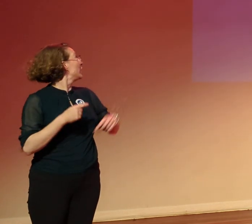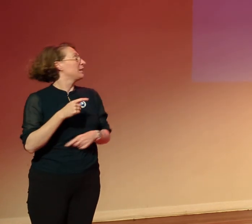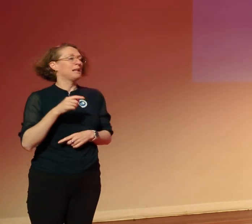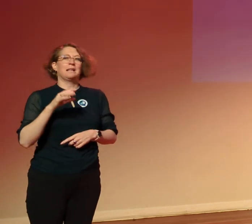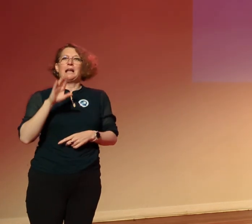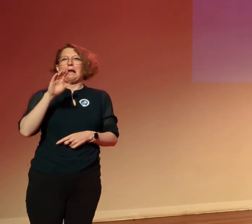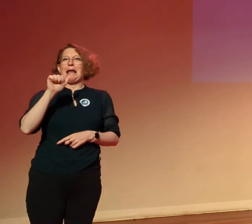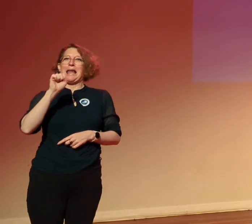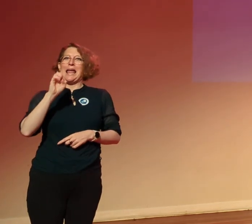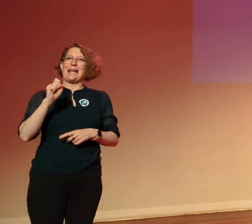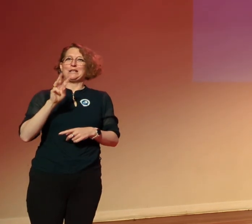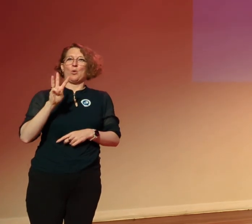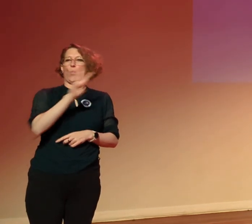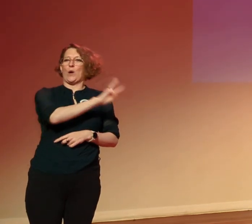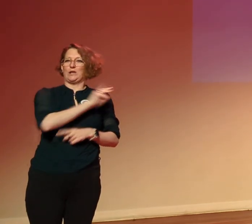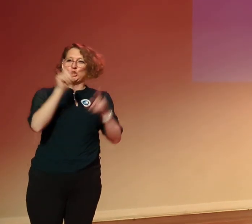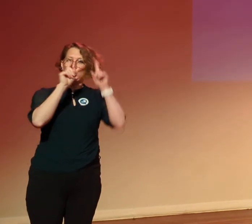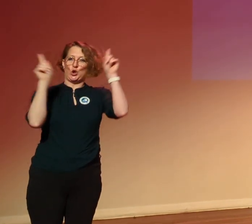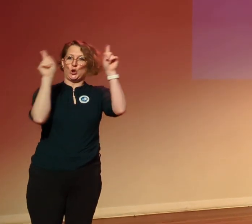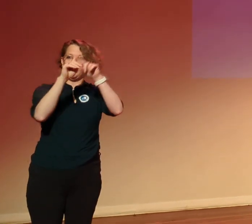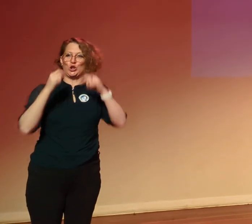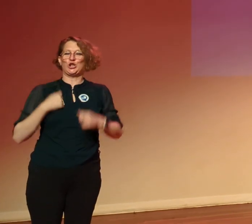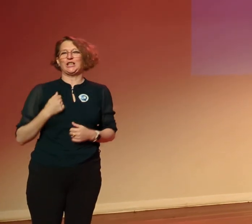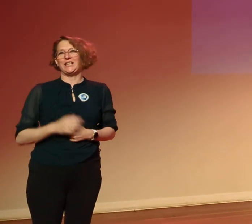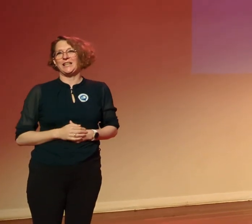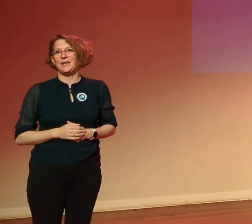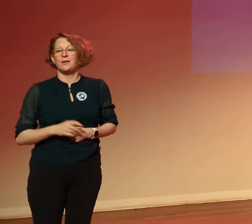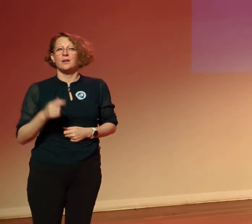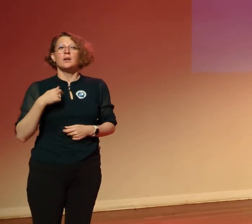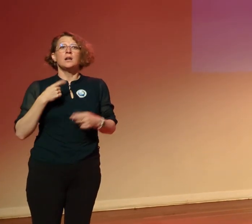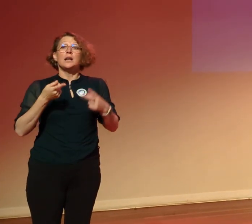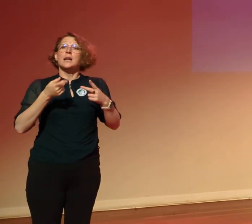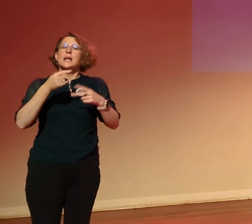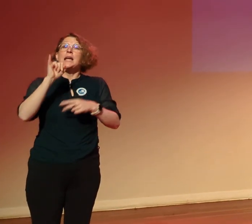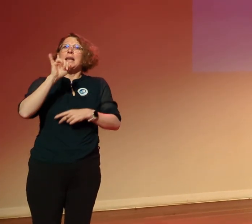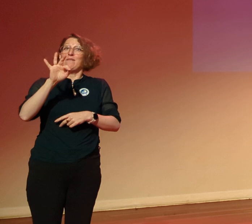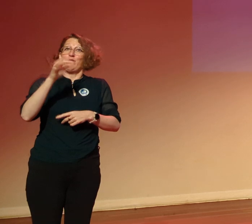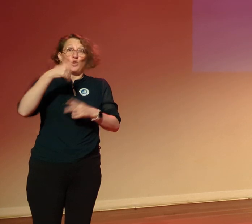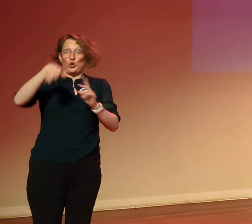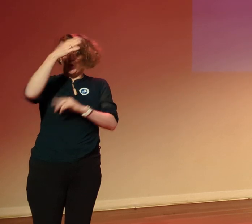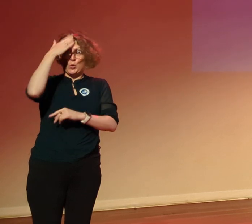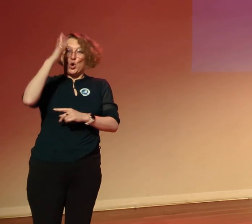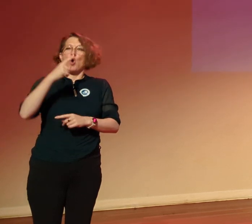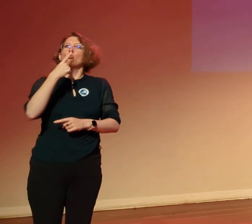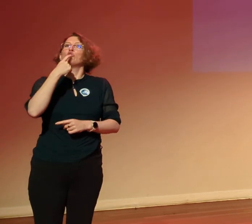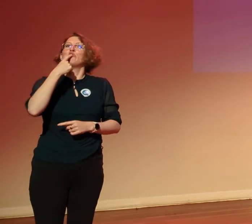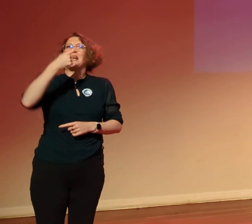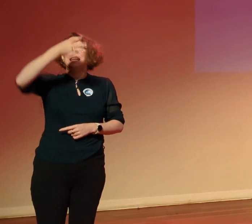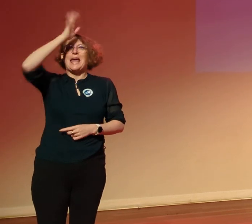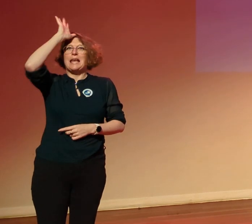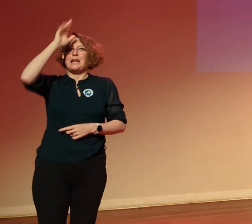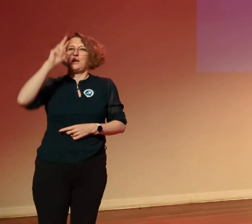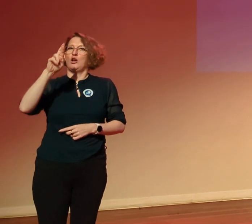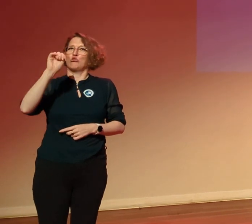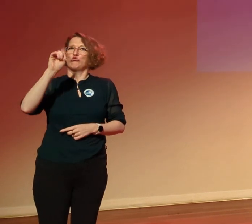My lab is the Red Hen Lab, and for those of you who are not familiar with our work, we